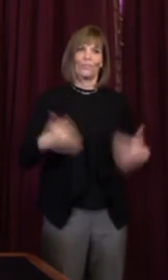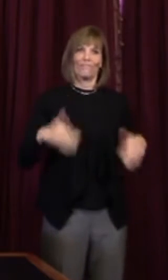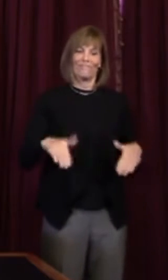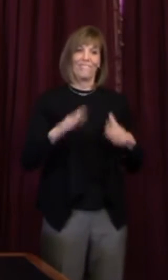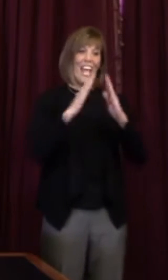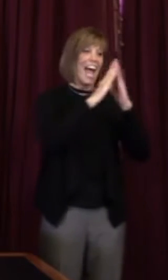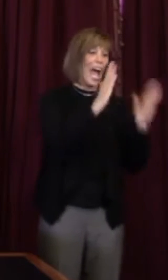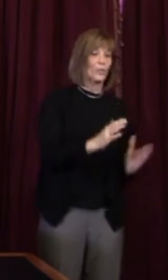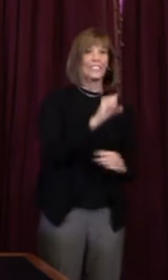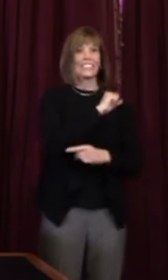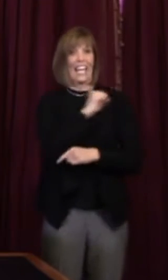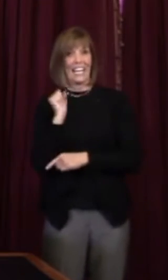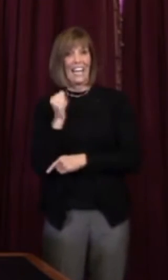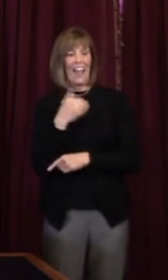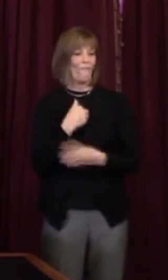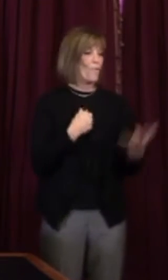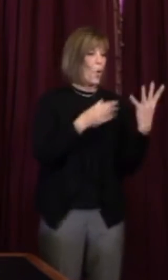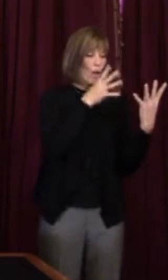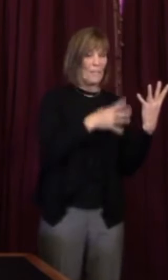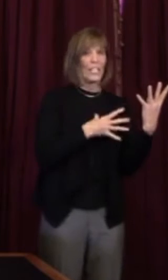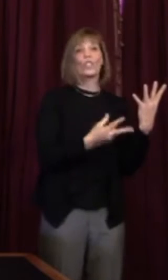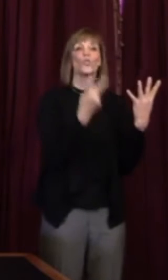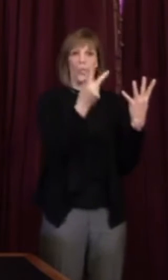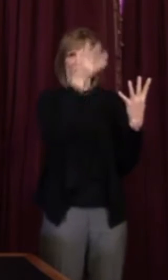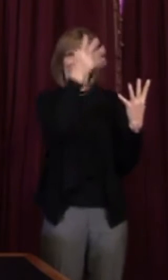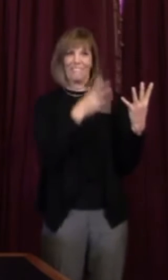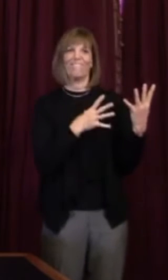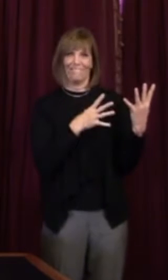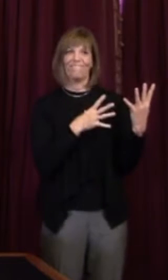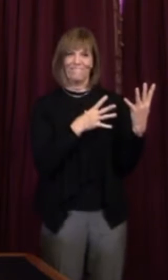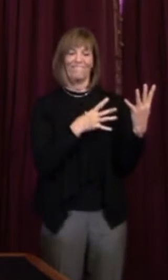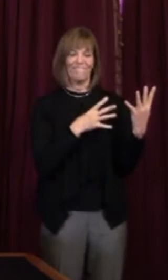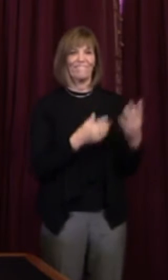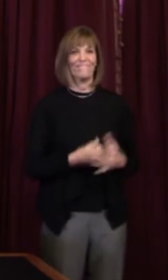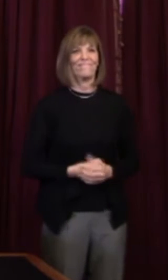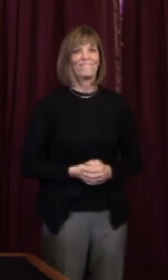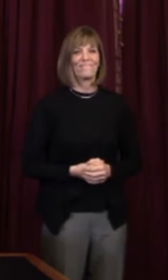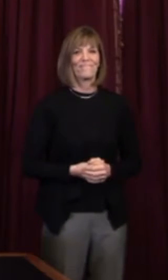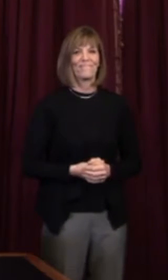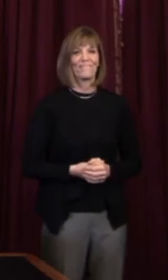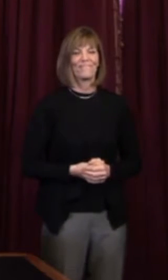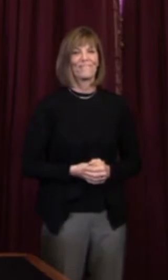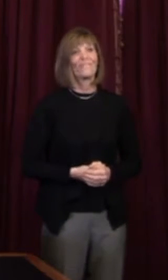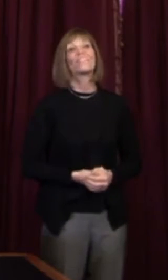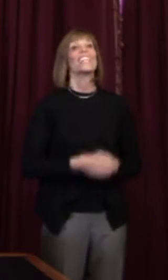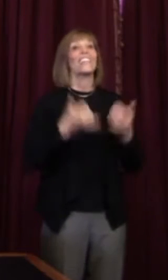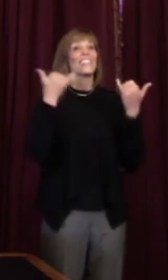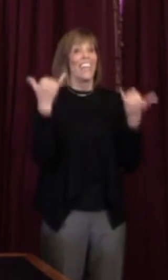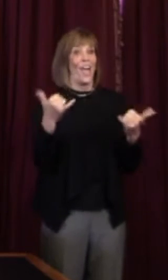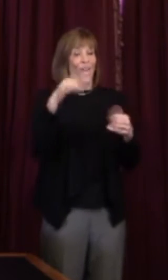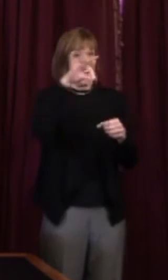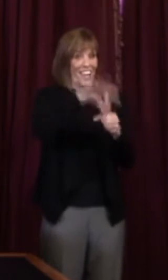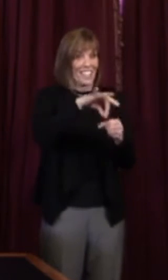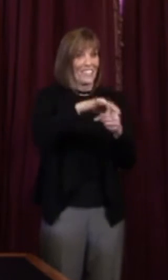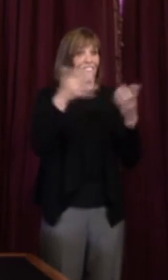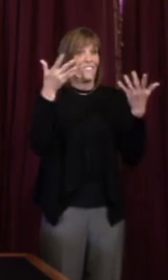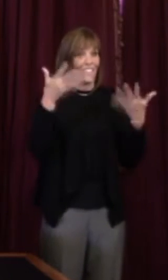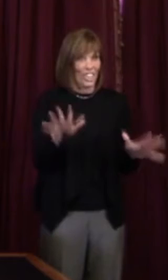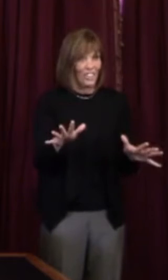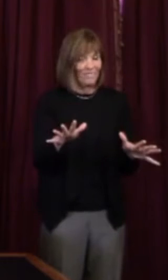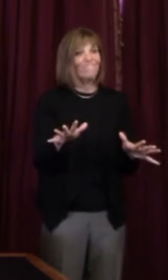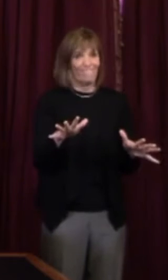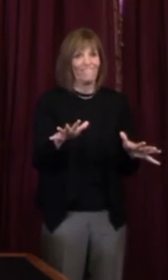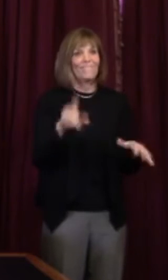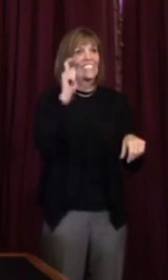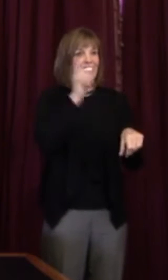the House and the Senate, we have four women and two men serving. But now that the election is over, it's time